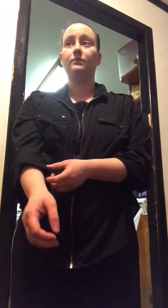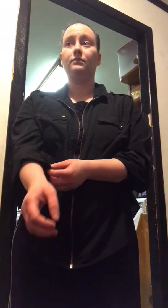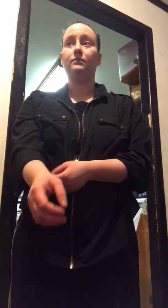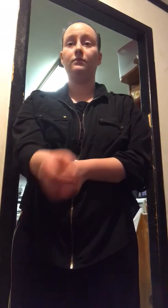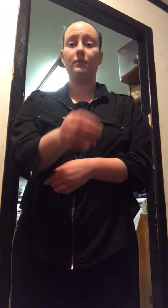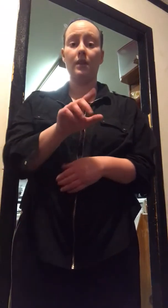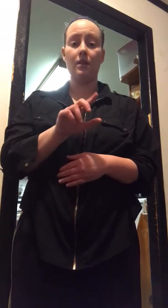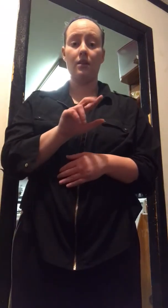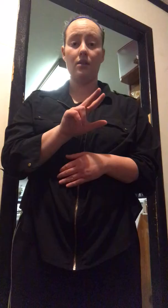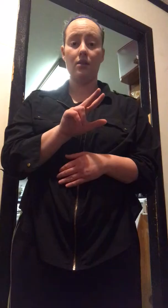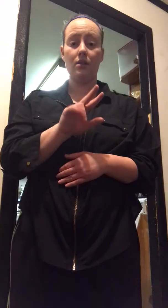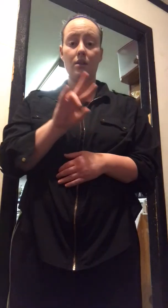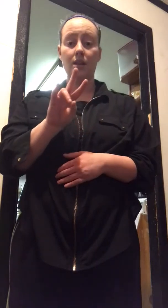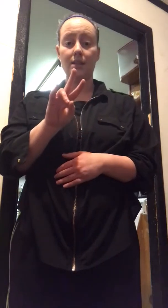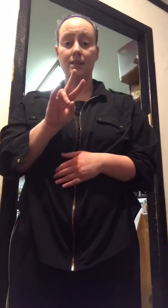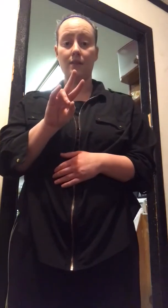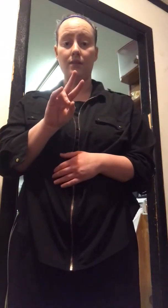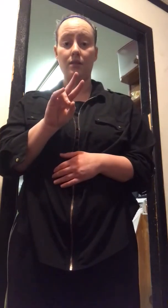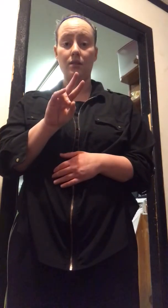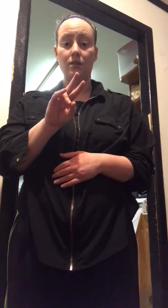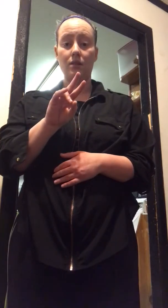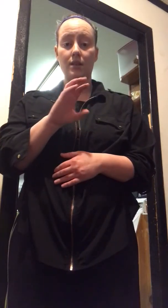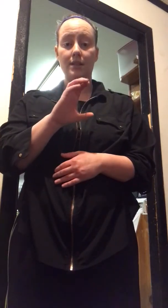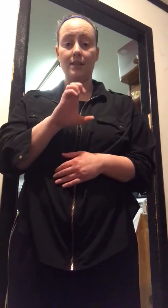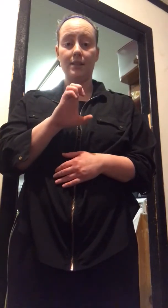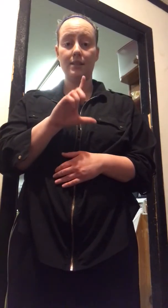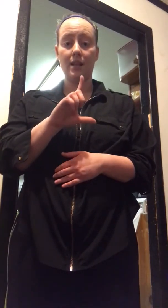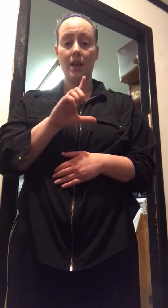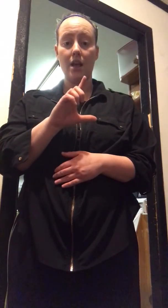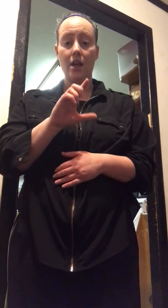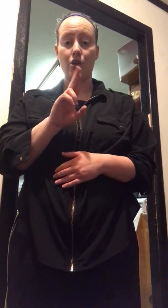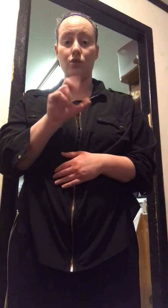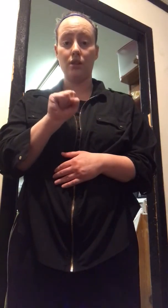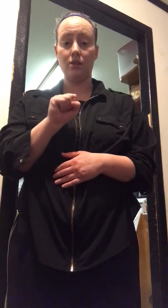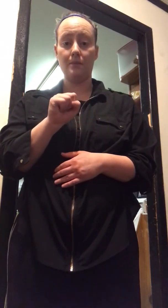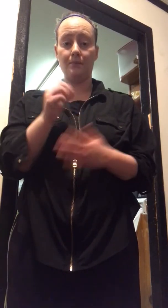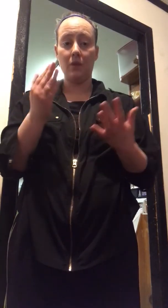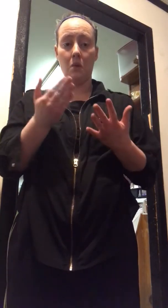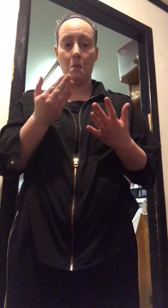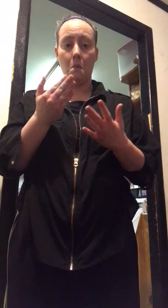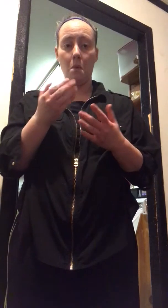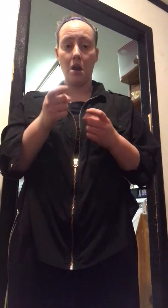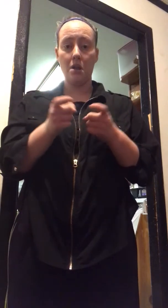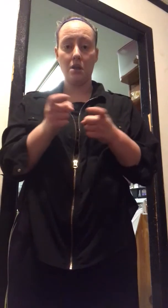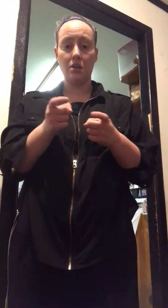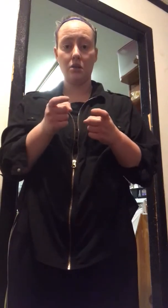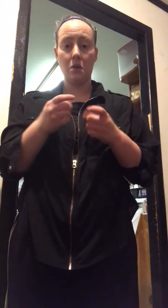37 degrees Celsius. Mm-hmm. What is the control center for body